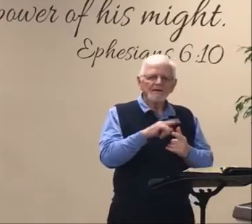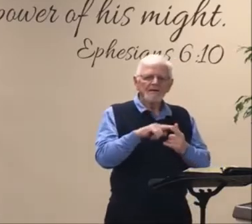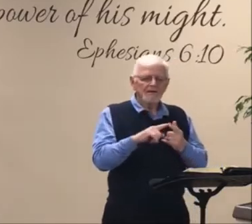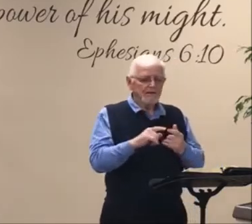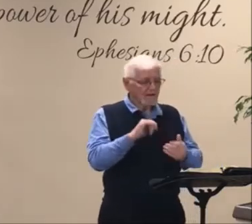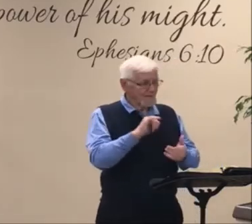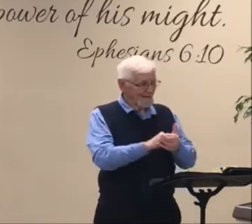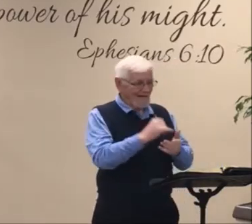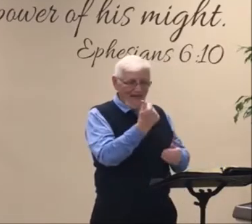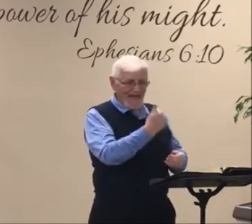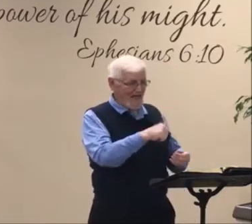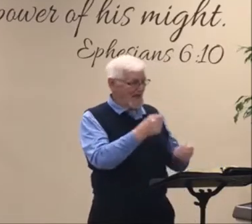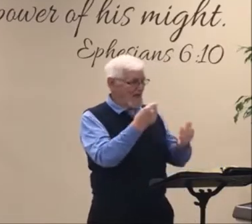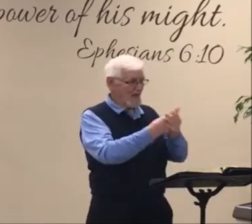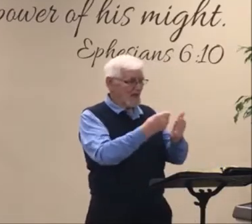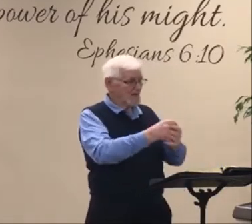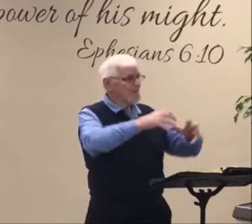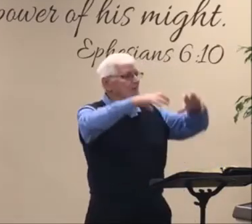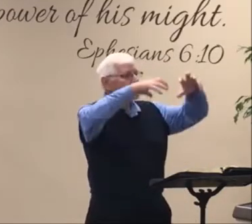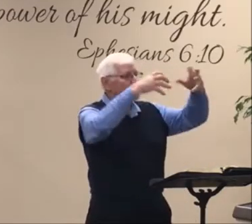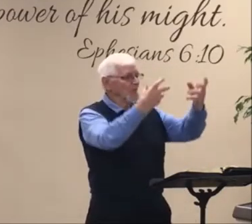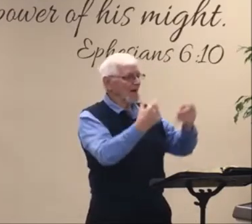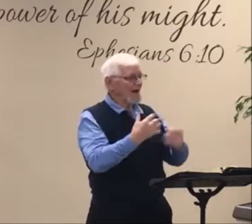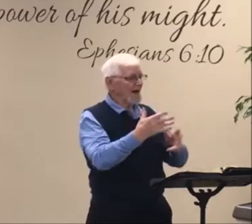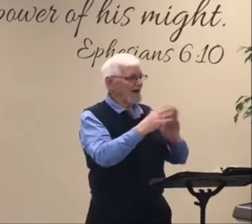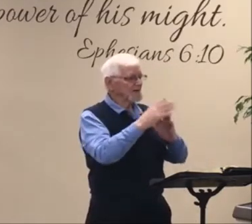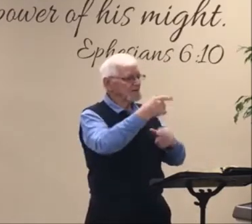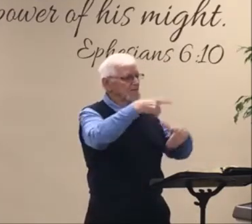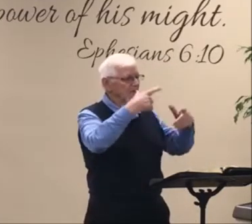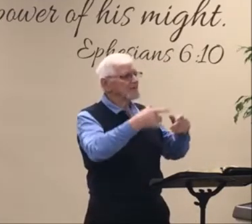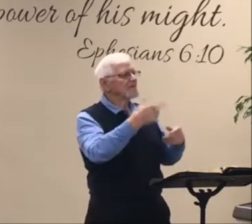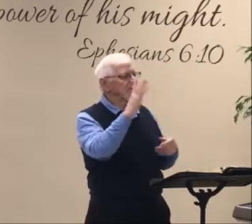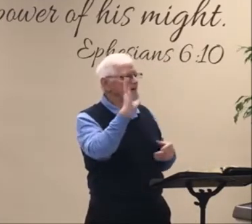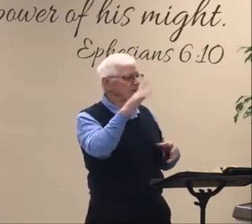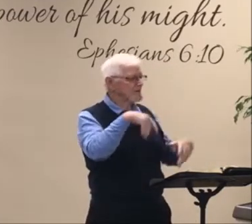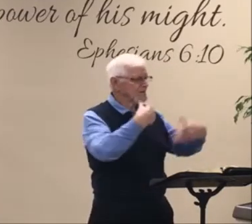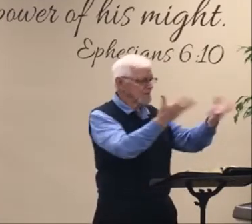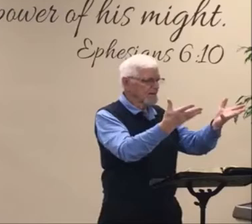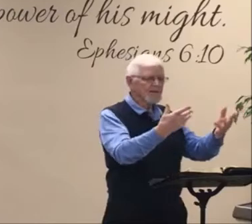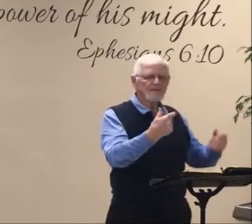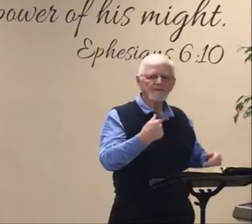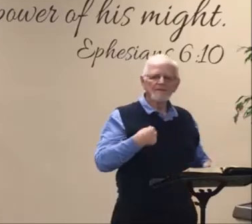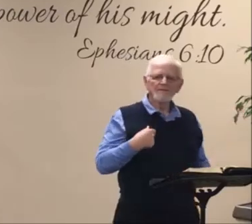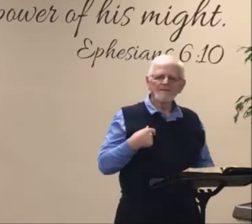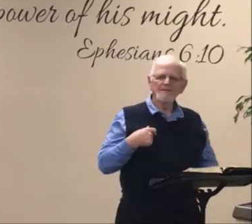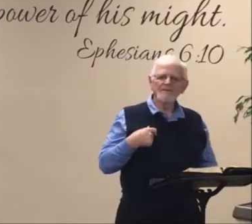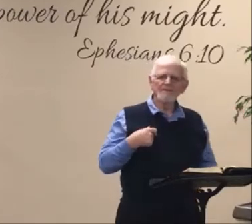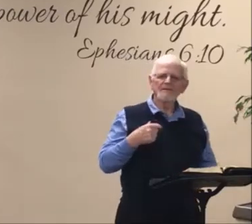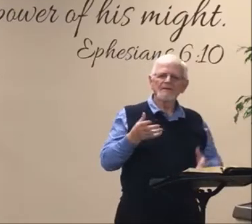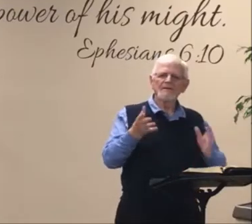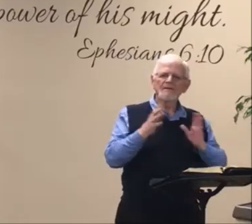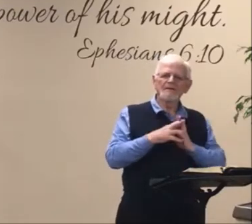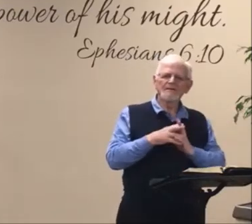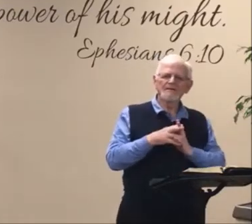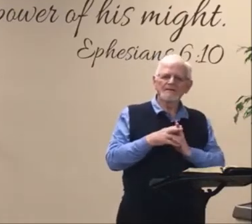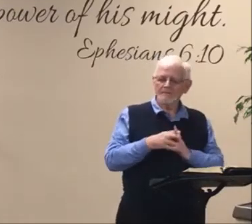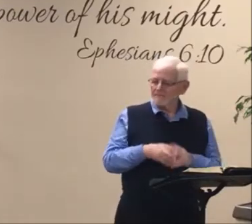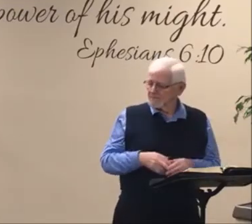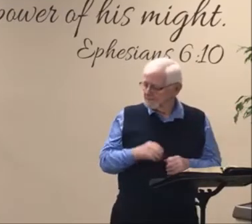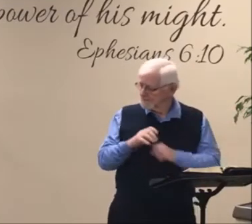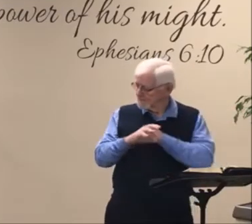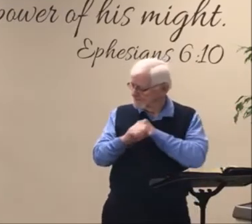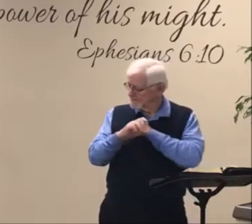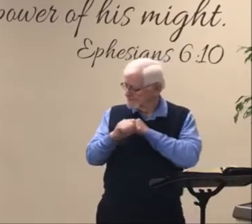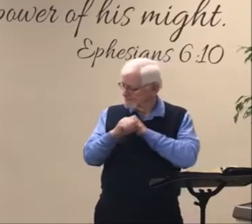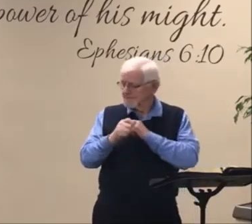any wage I had asked of life, life would have paid. You ever a guy, you see an ad on Facebook and you're looking